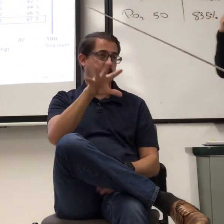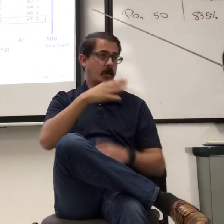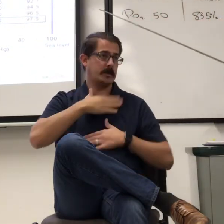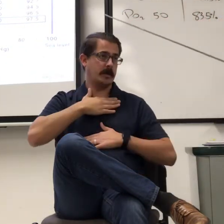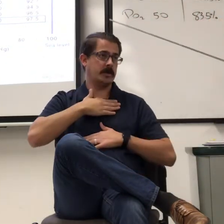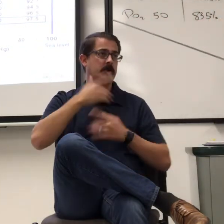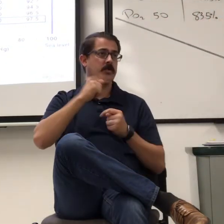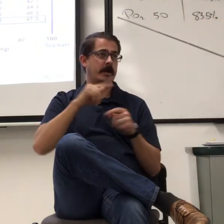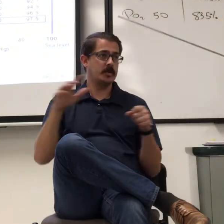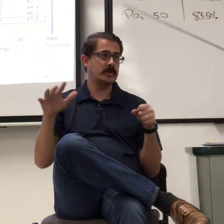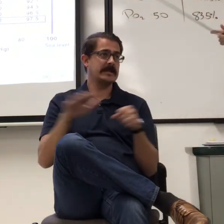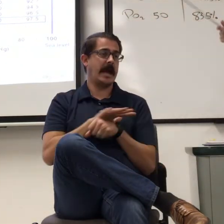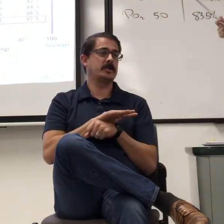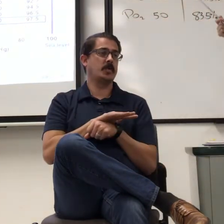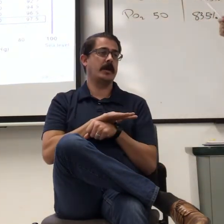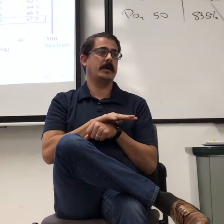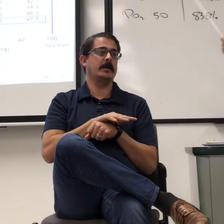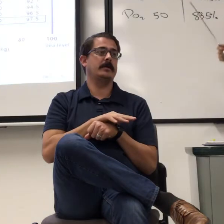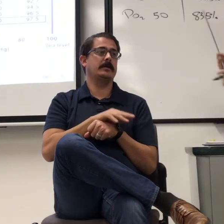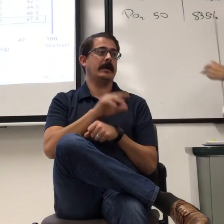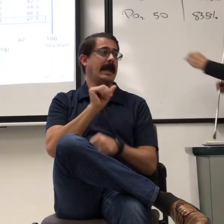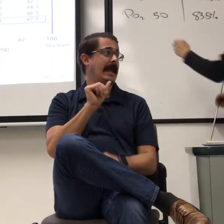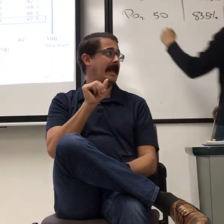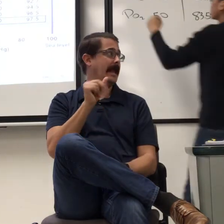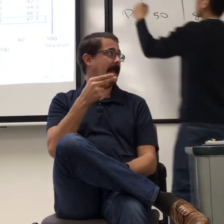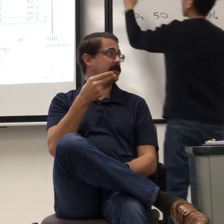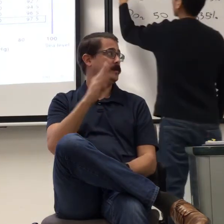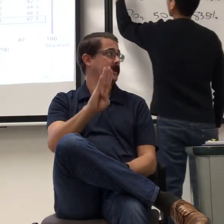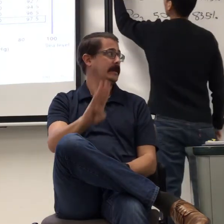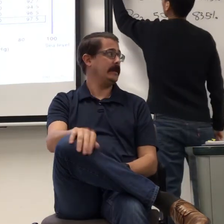trying to saturate the HB.